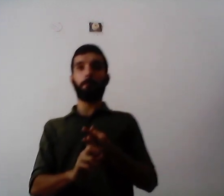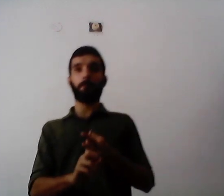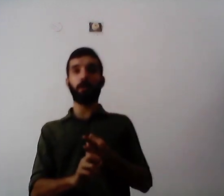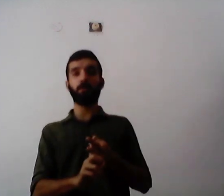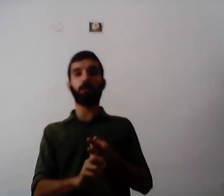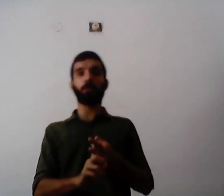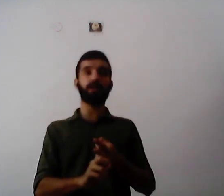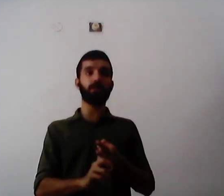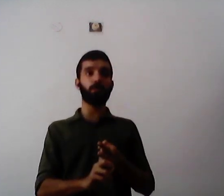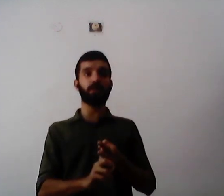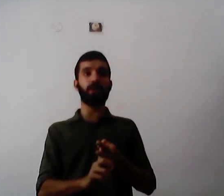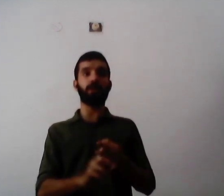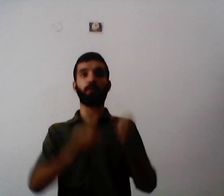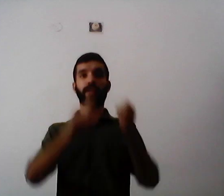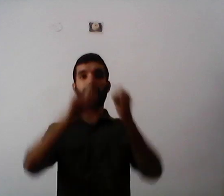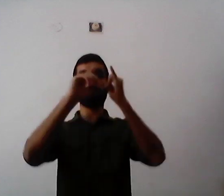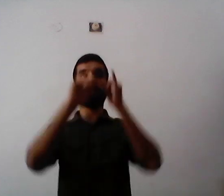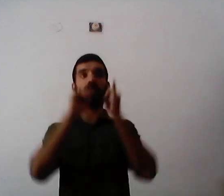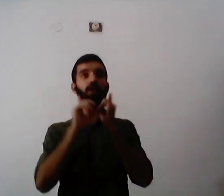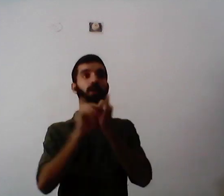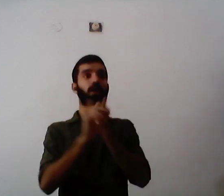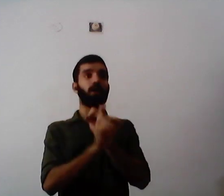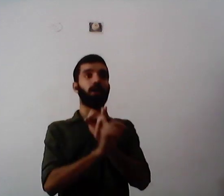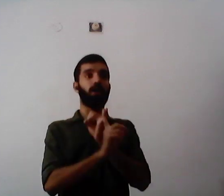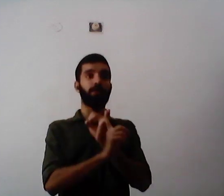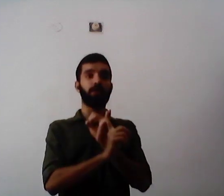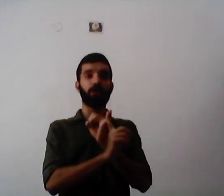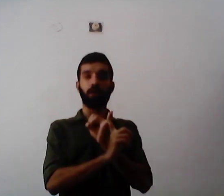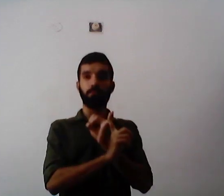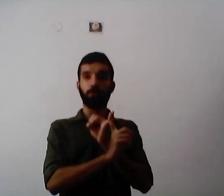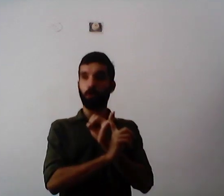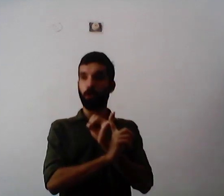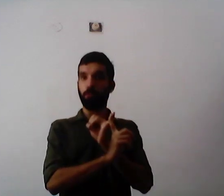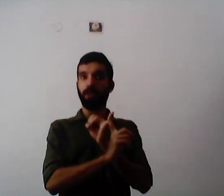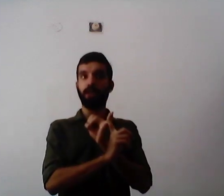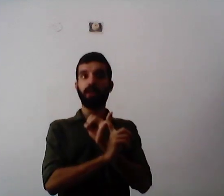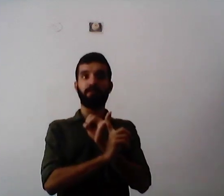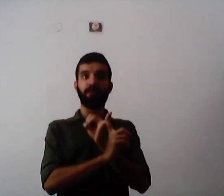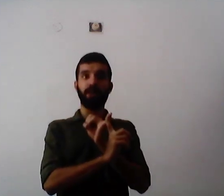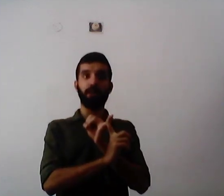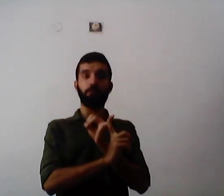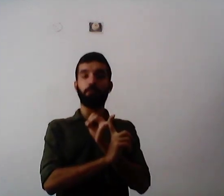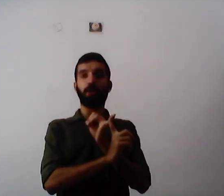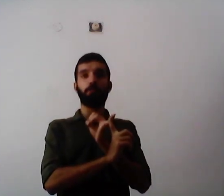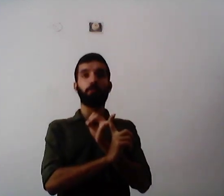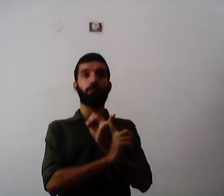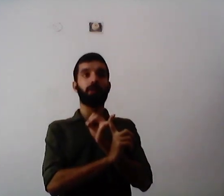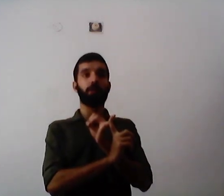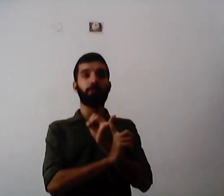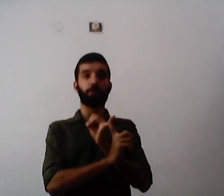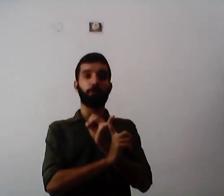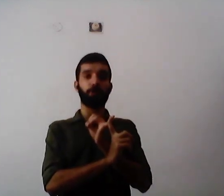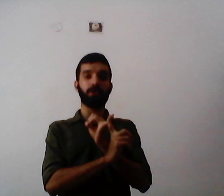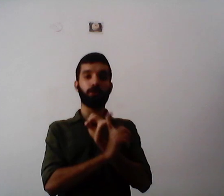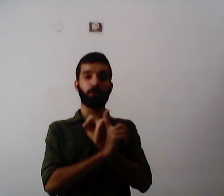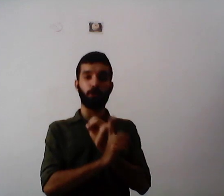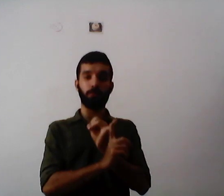Okay, what all things we studied? We explained the term solubility, a very important property of solutions,